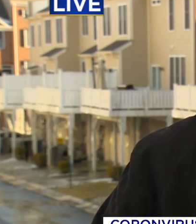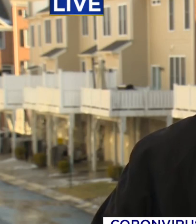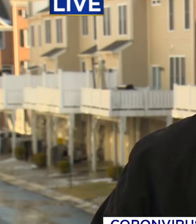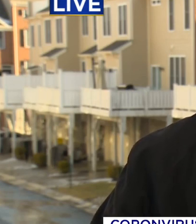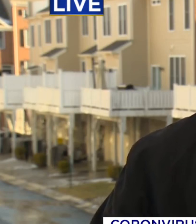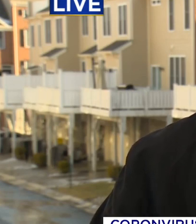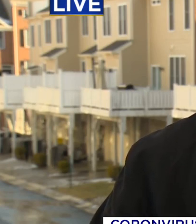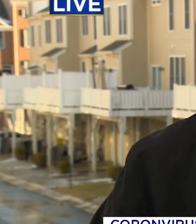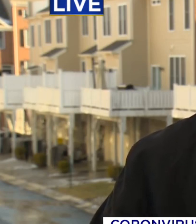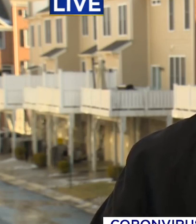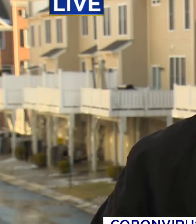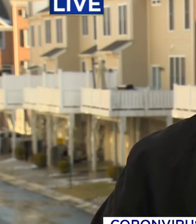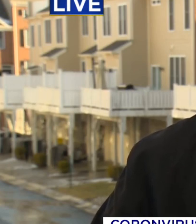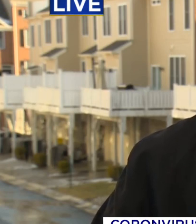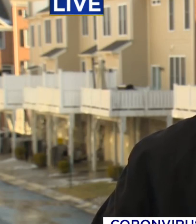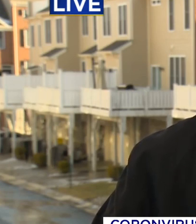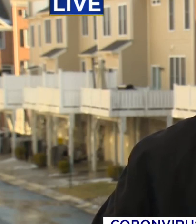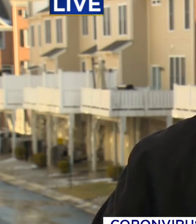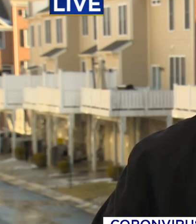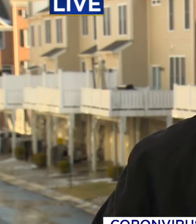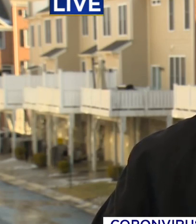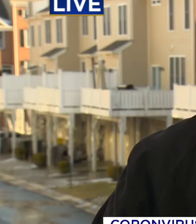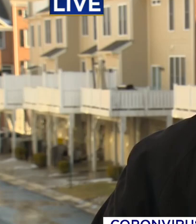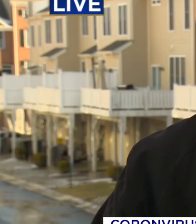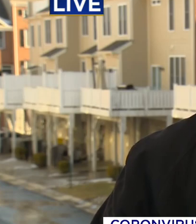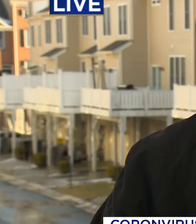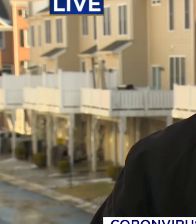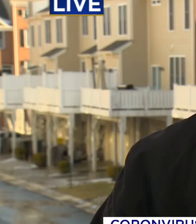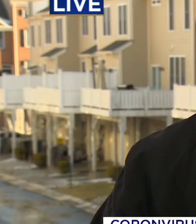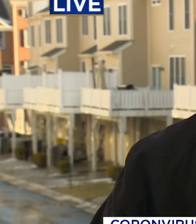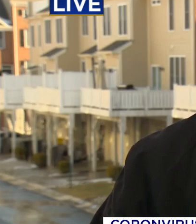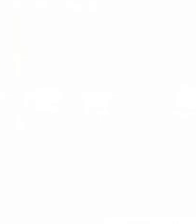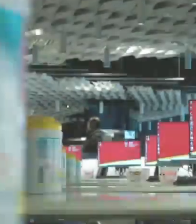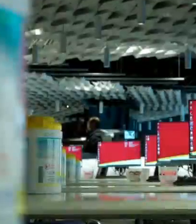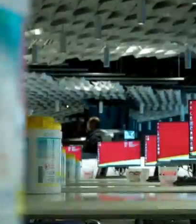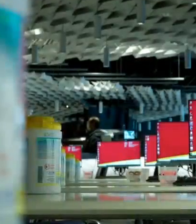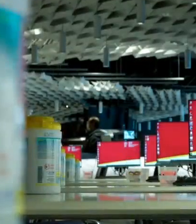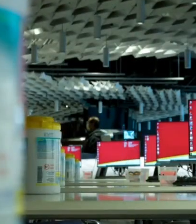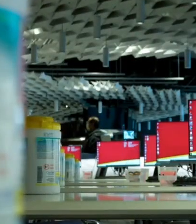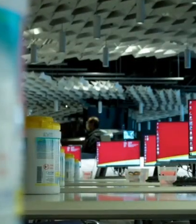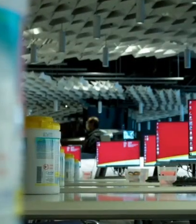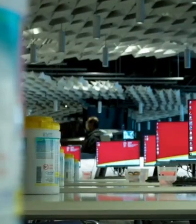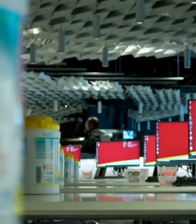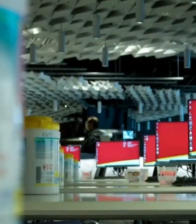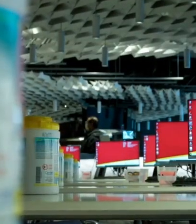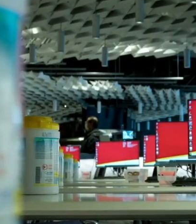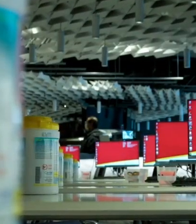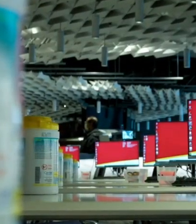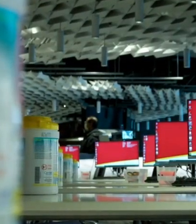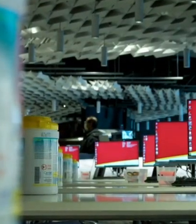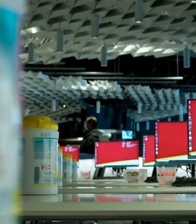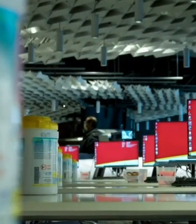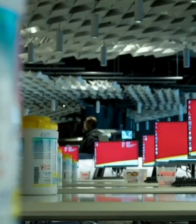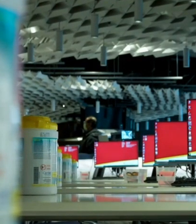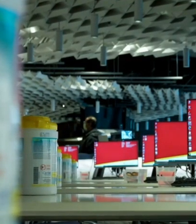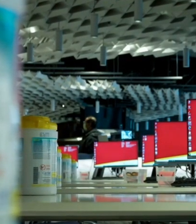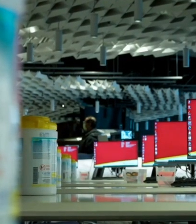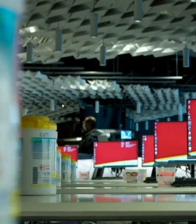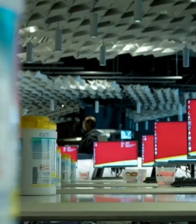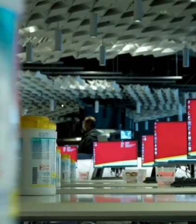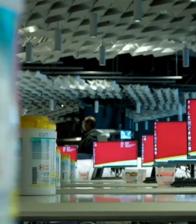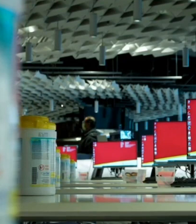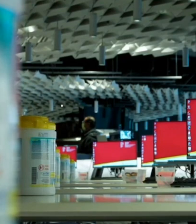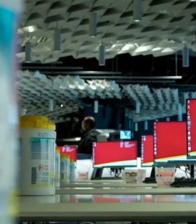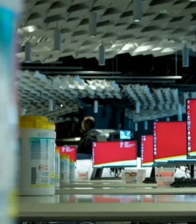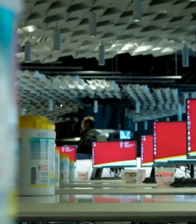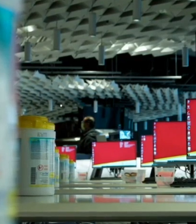of the vaccine. Reporting live, Mike Helgren, WJZ. All right, thank you, Mike. Now, the M&T Bank Stadium